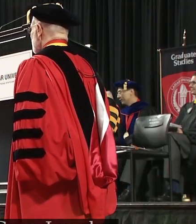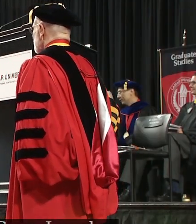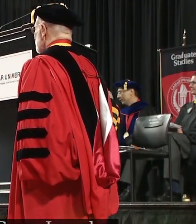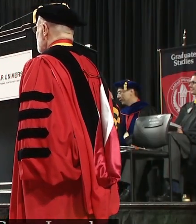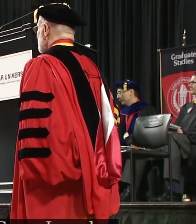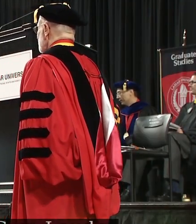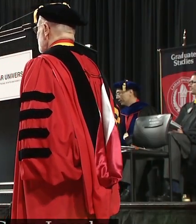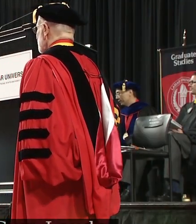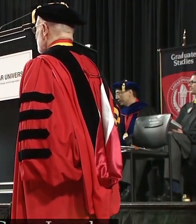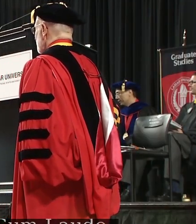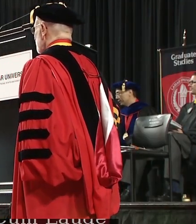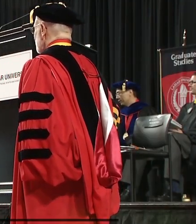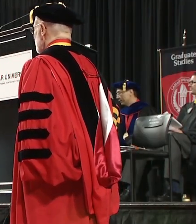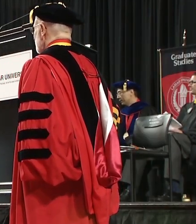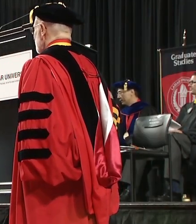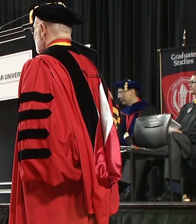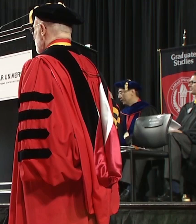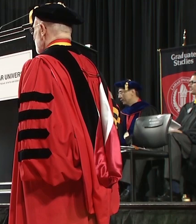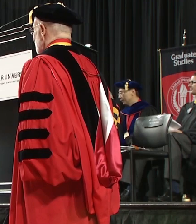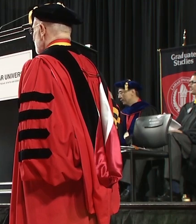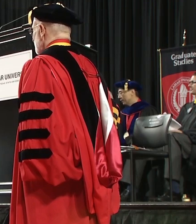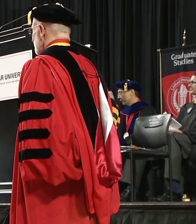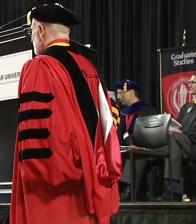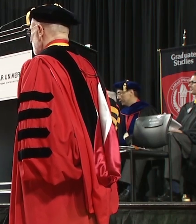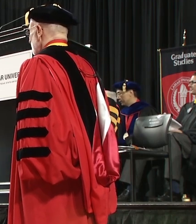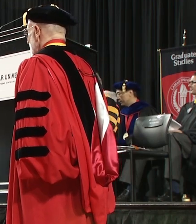Giselle Anise Hernandez.